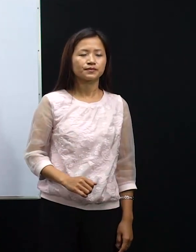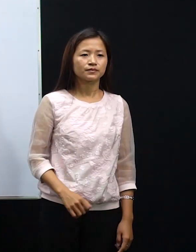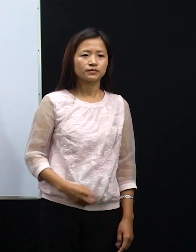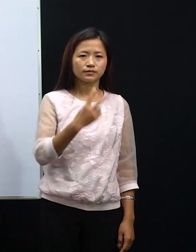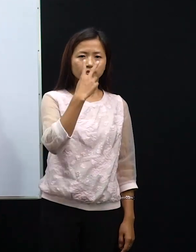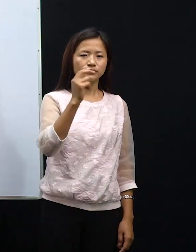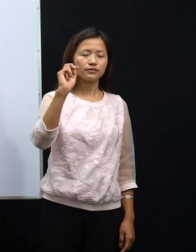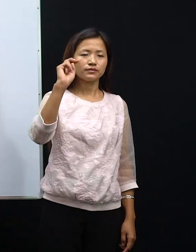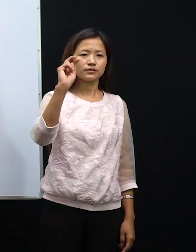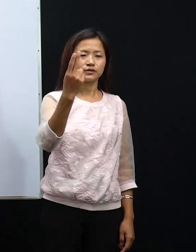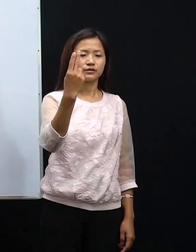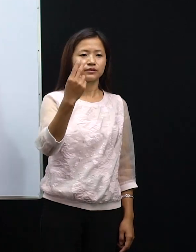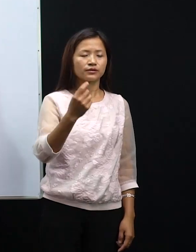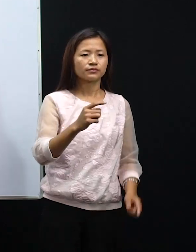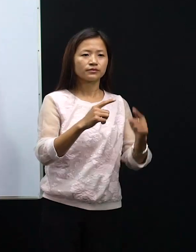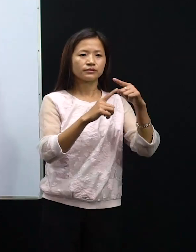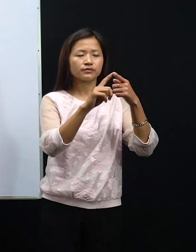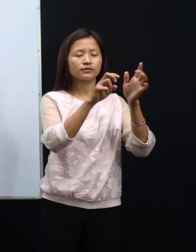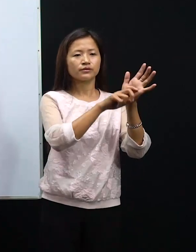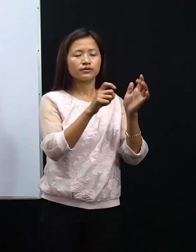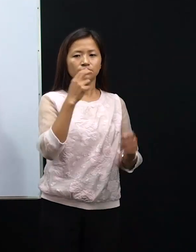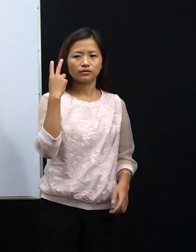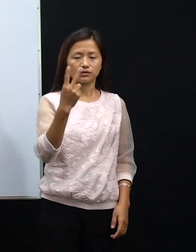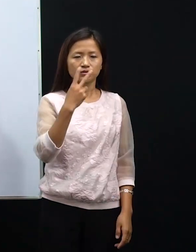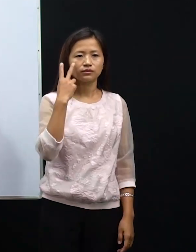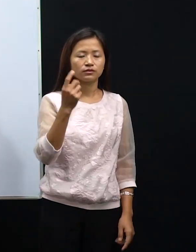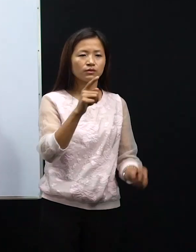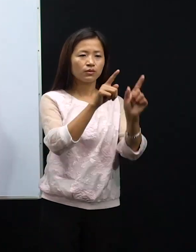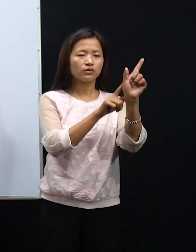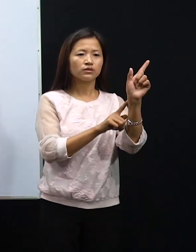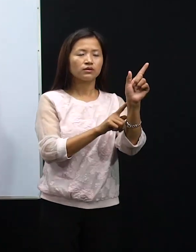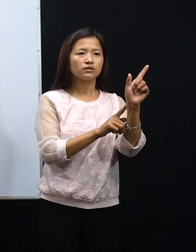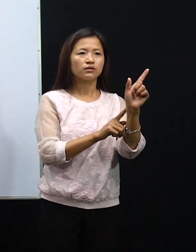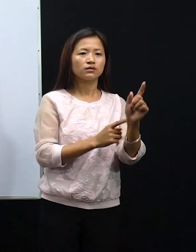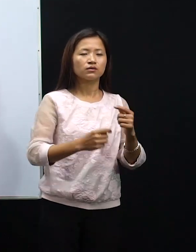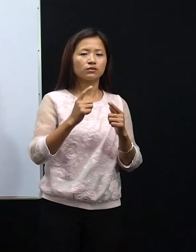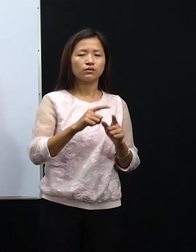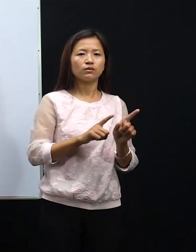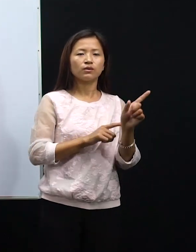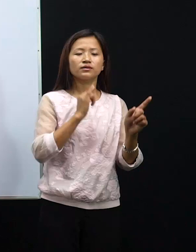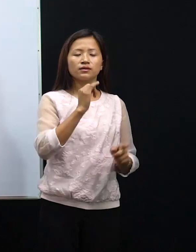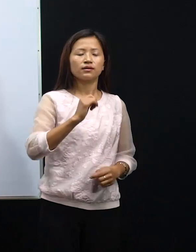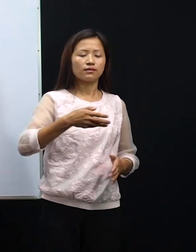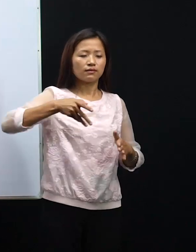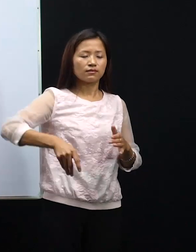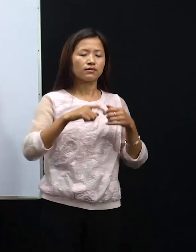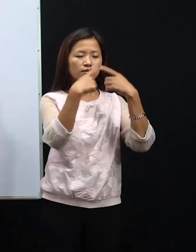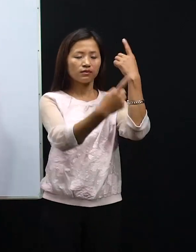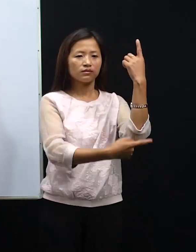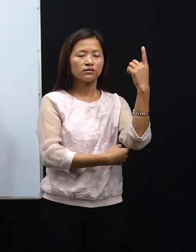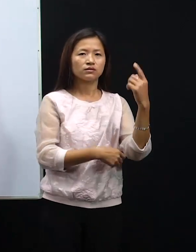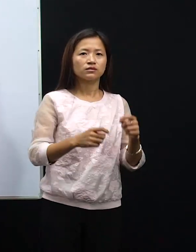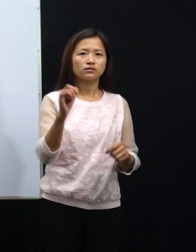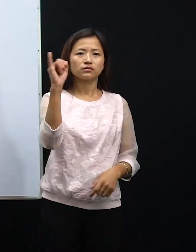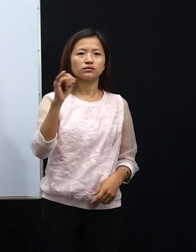second term, plus 6y, we have to search where 6y is. Y is at the last, so we will write plus